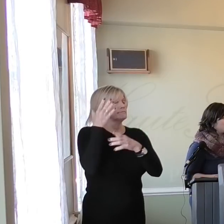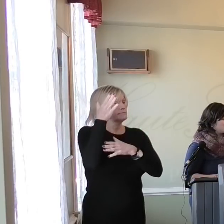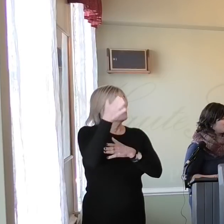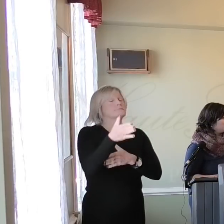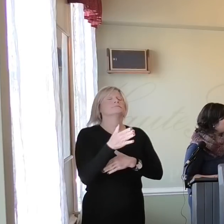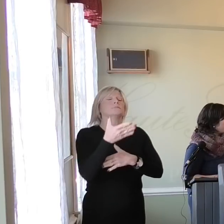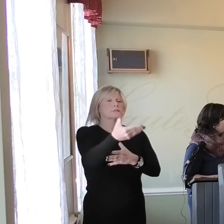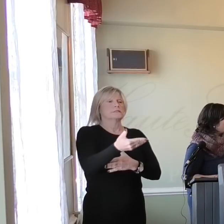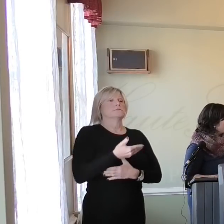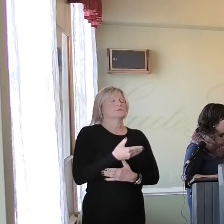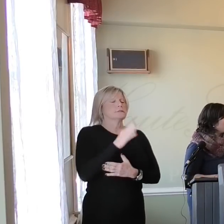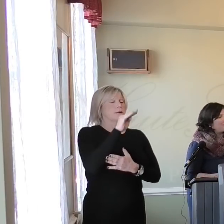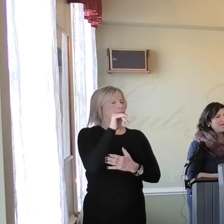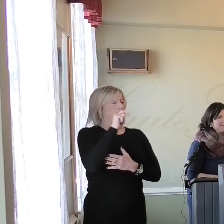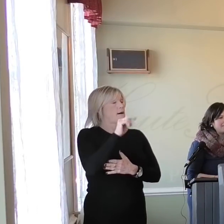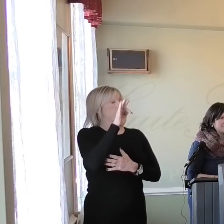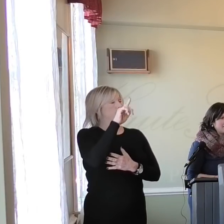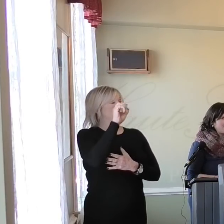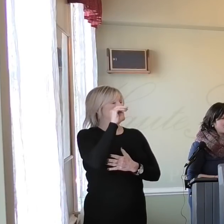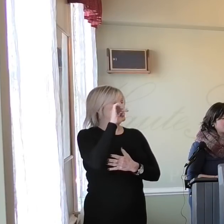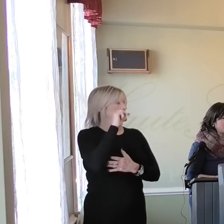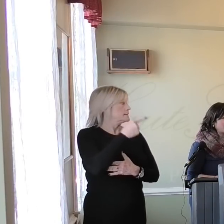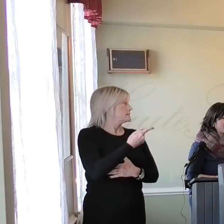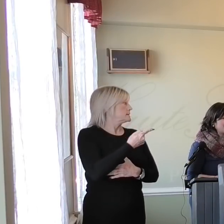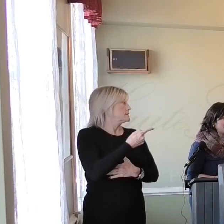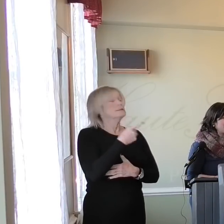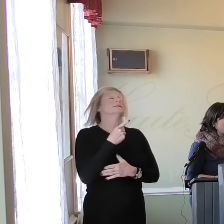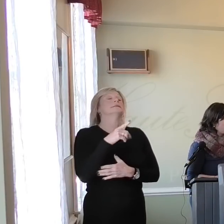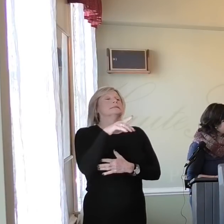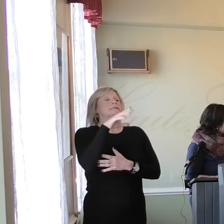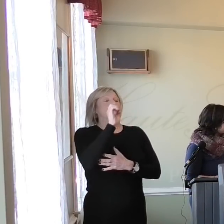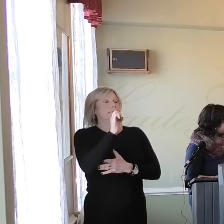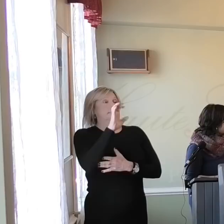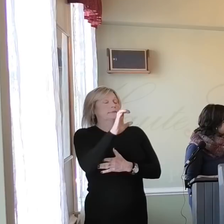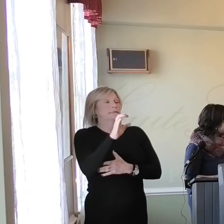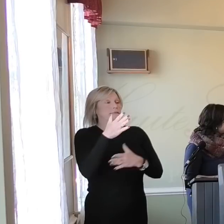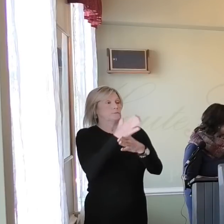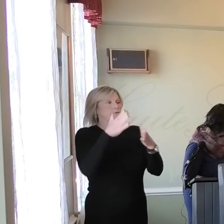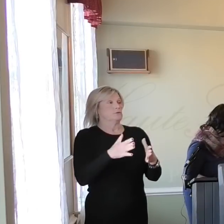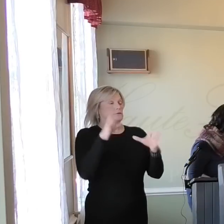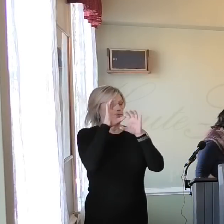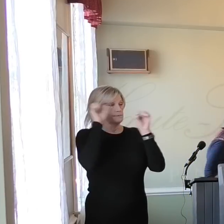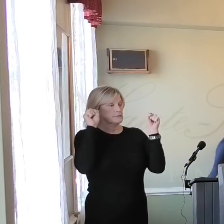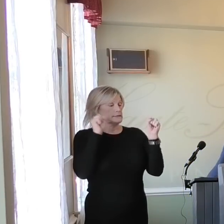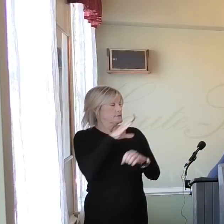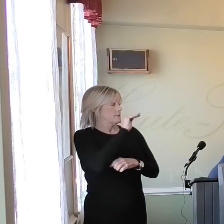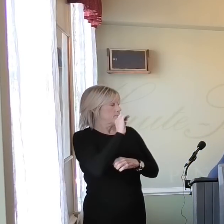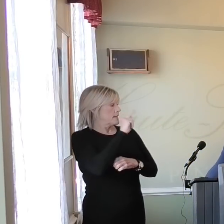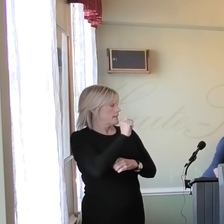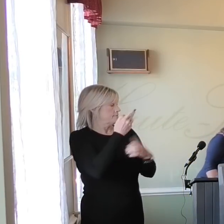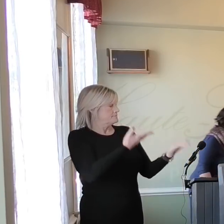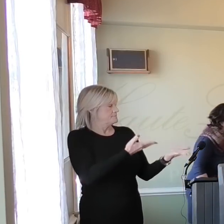would like to introduce you to Matt Fleming, the Ellicott City Partnership President. Matt? Thank you.